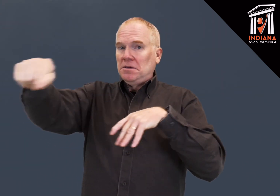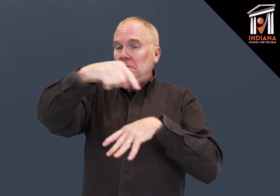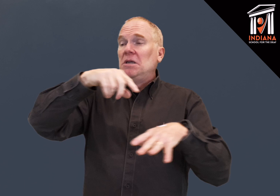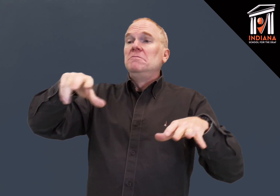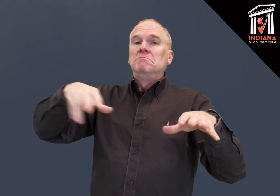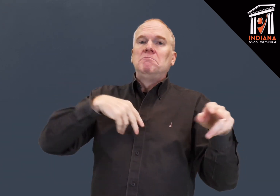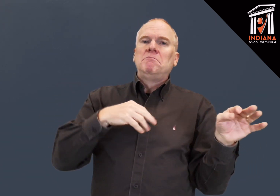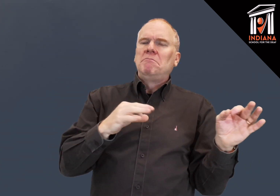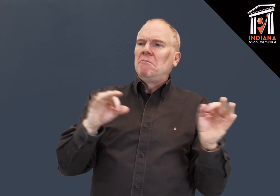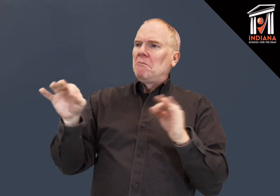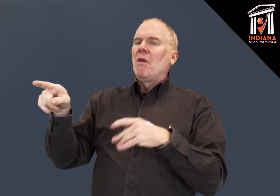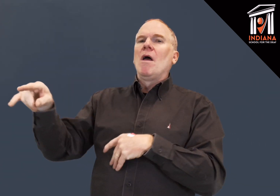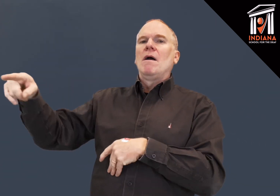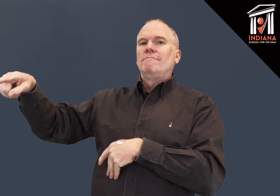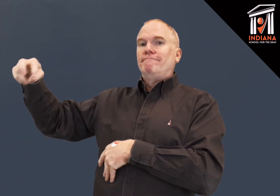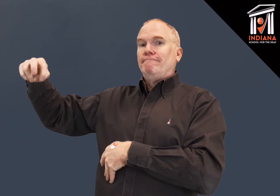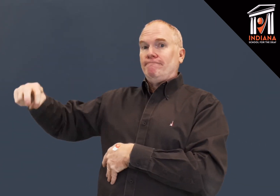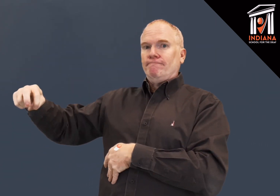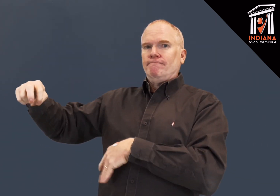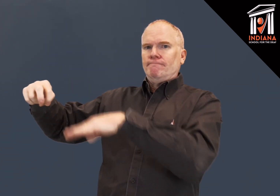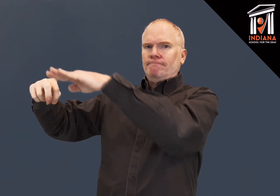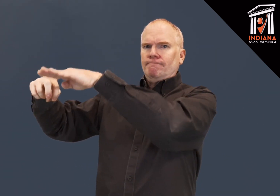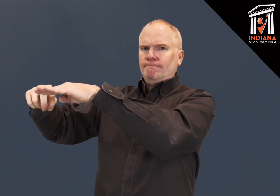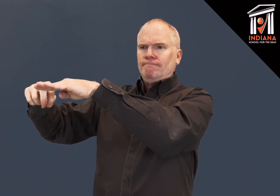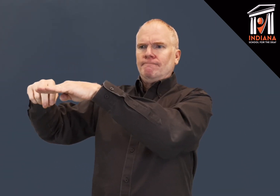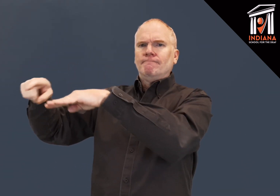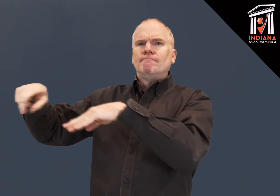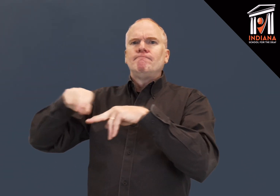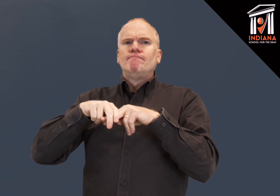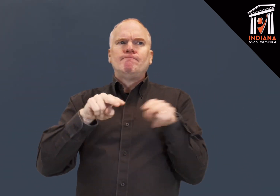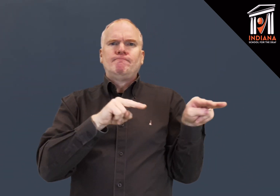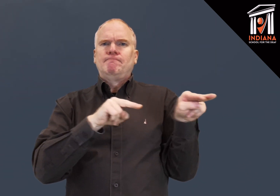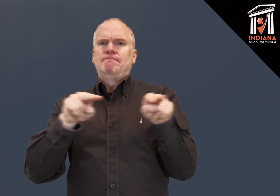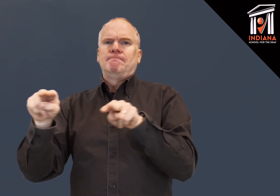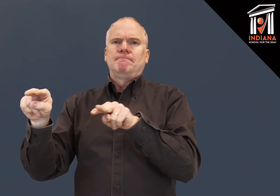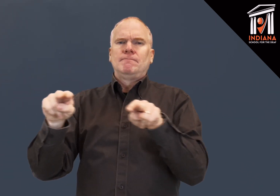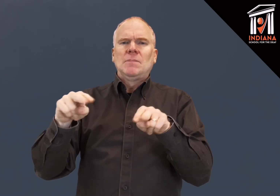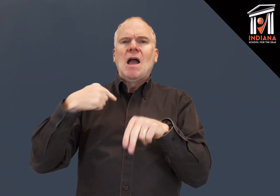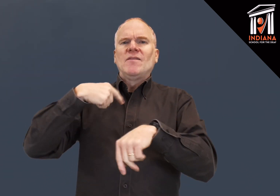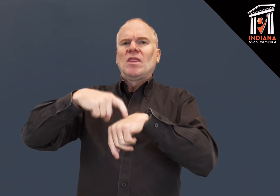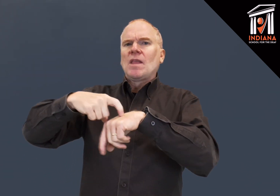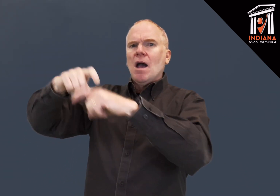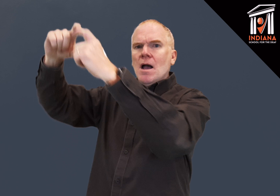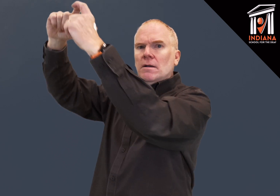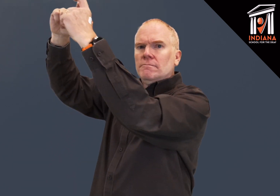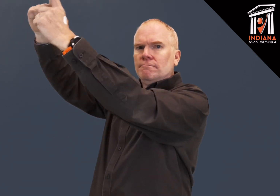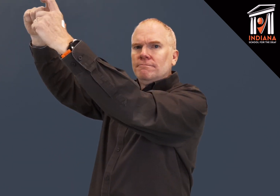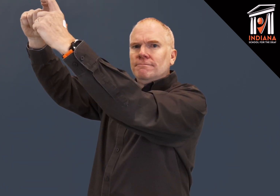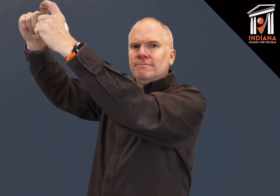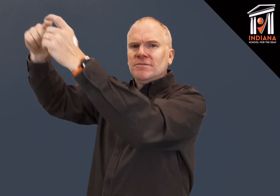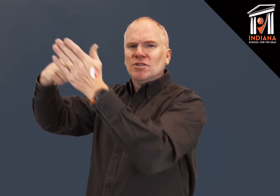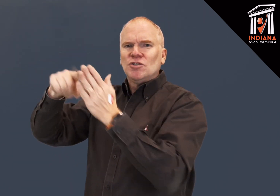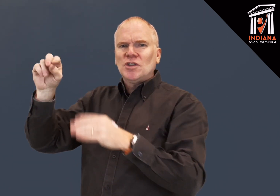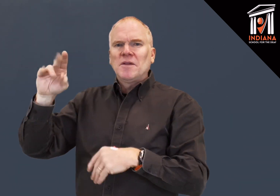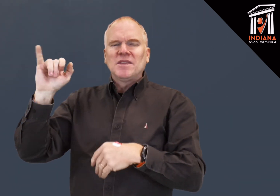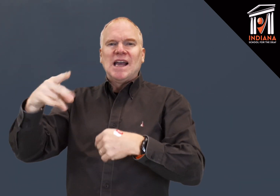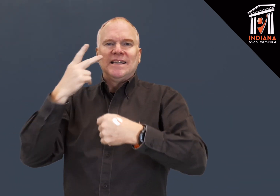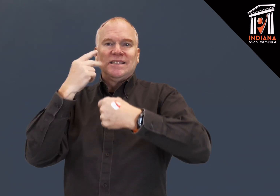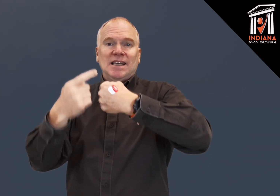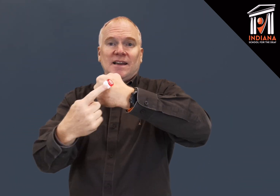waiting that we could sit at. And of course, everyone was separated 6 feet apart. There was also another area where I saw